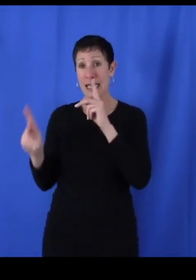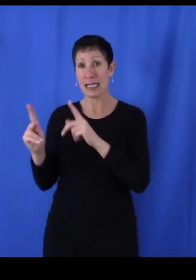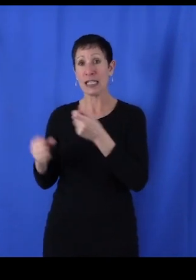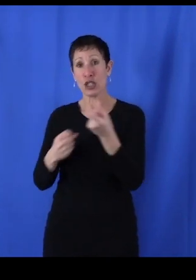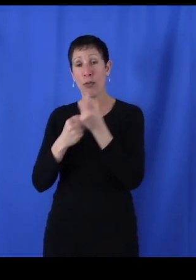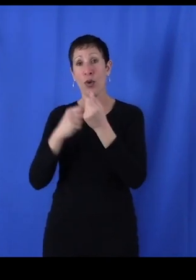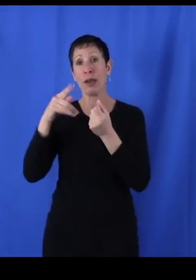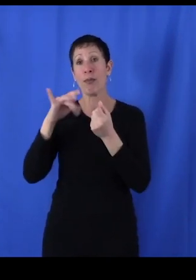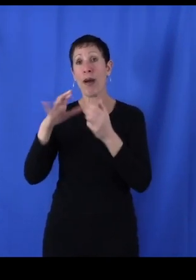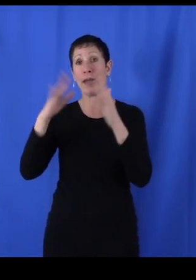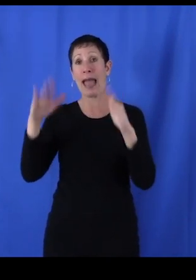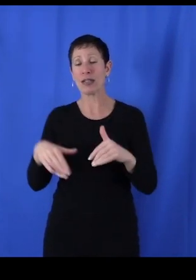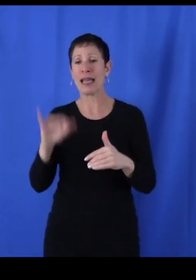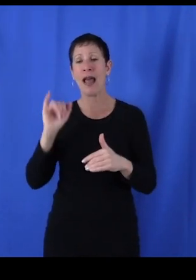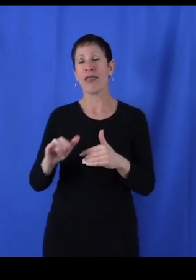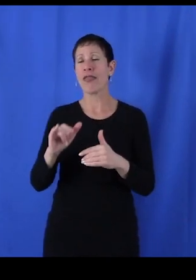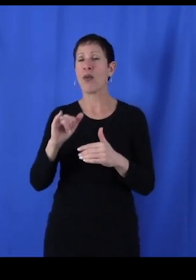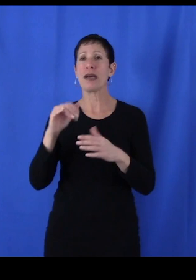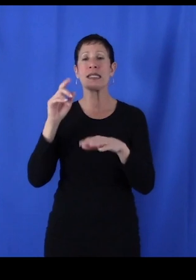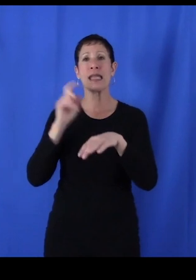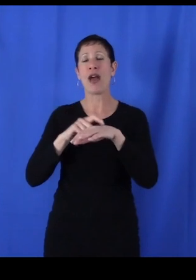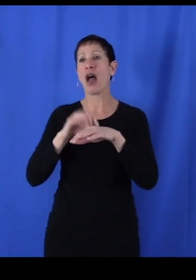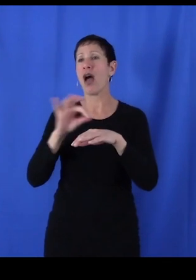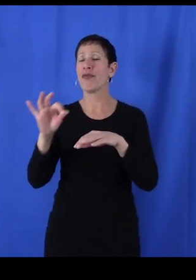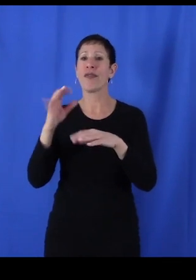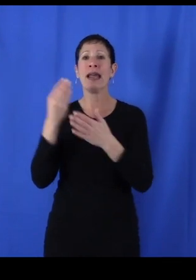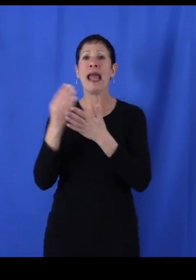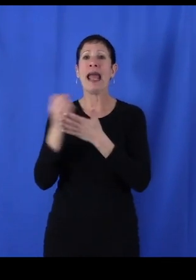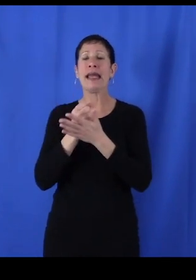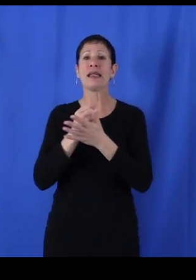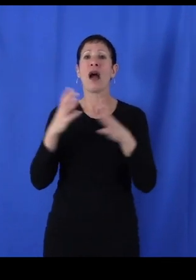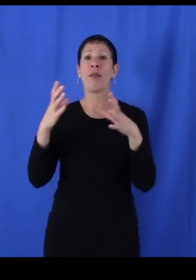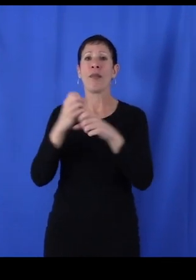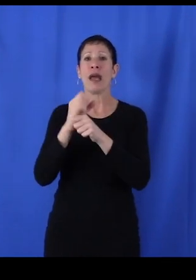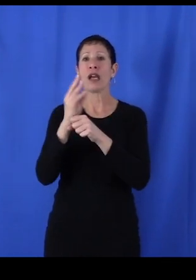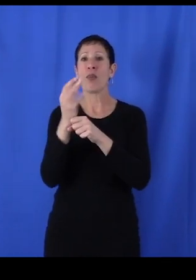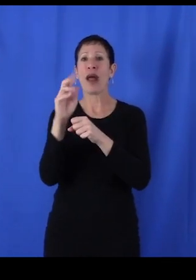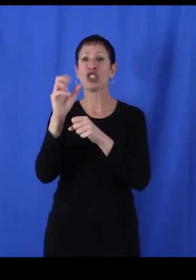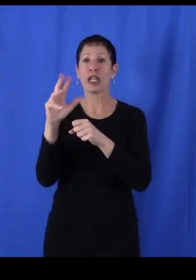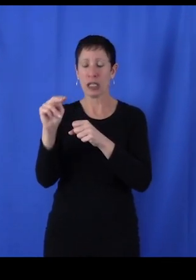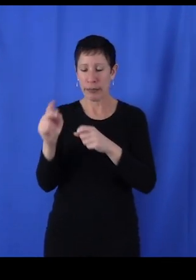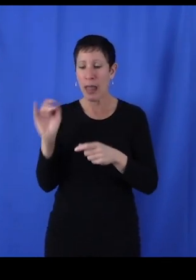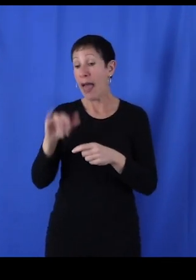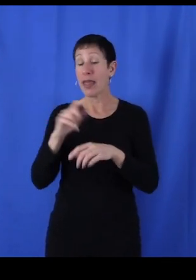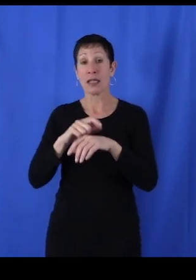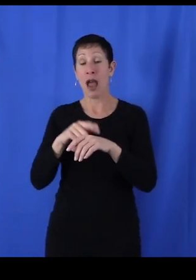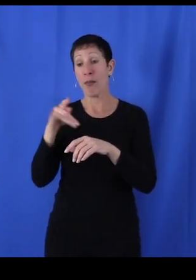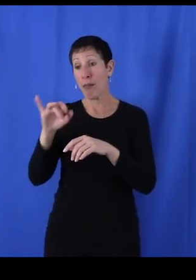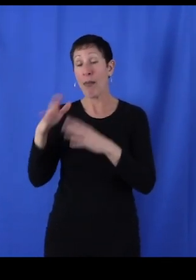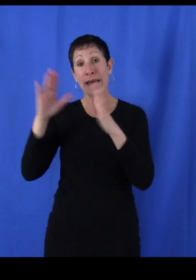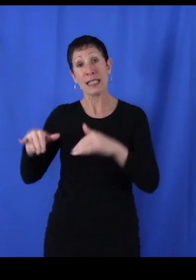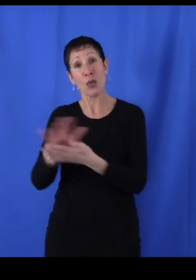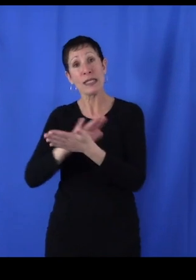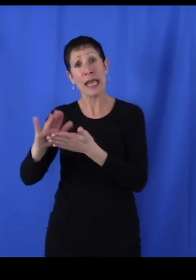housing. This was the era of the greatest income compression. This was when public